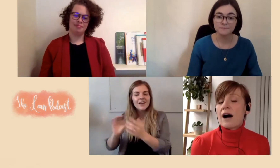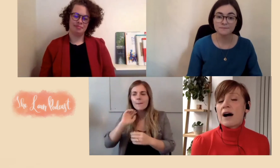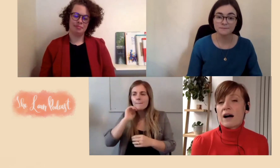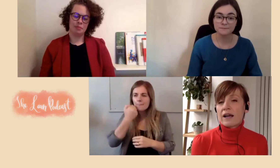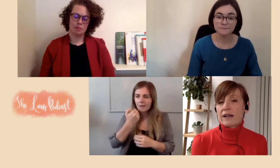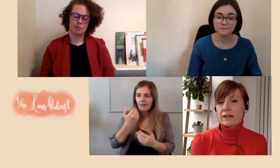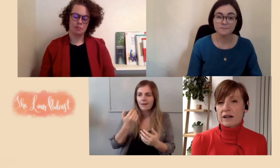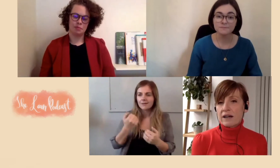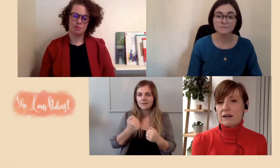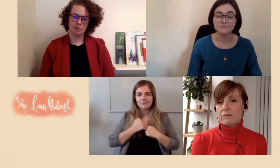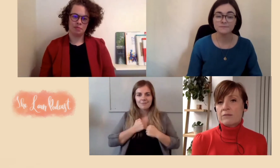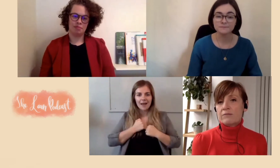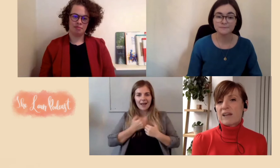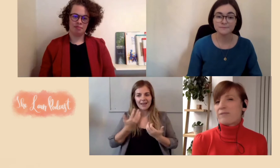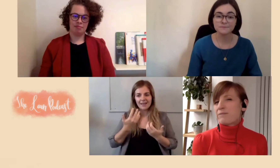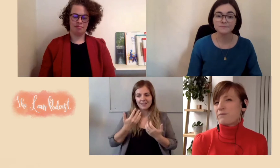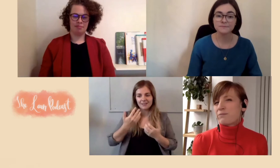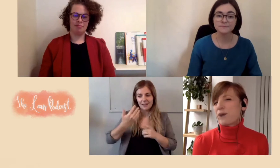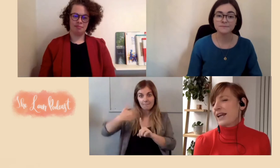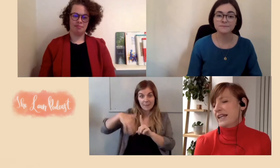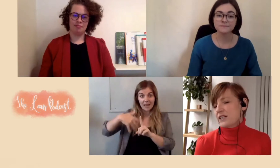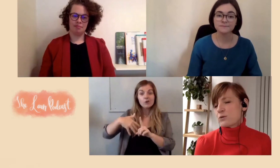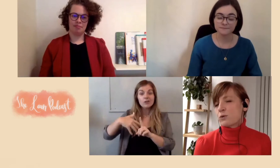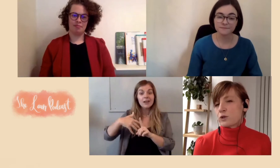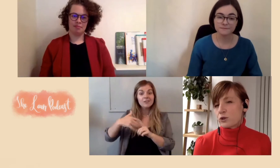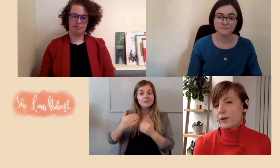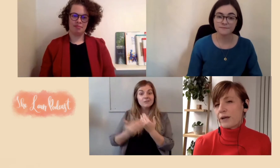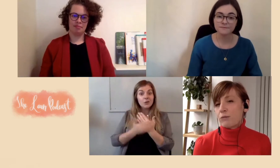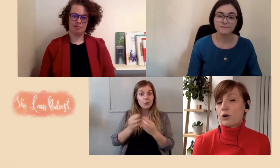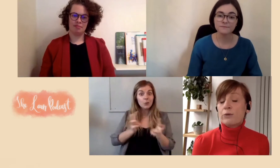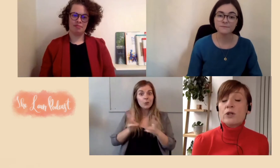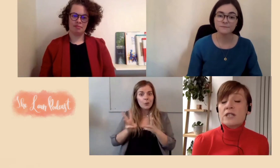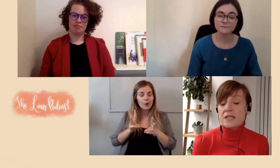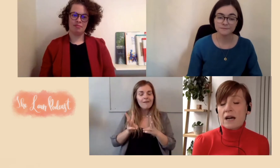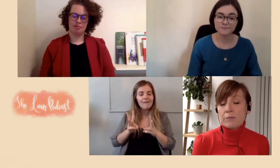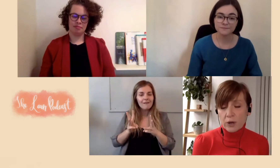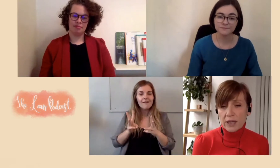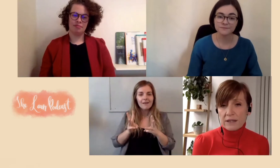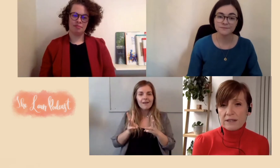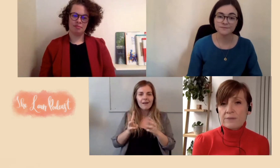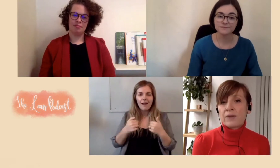think because of my background in doing youth work, I